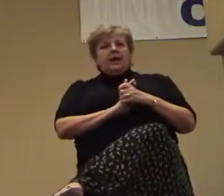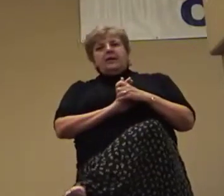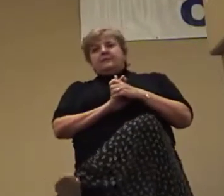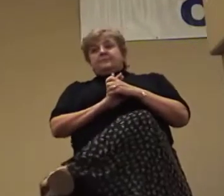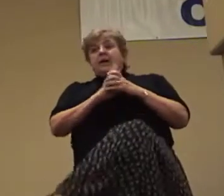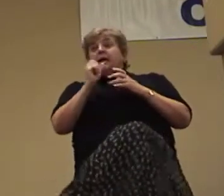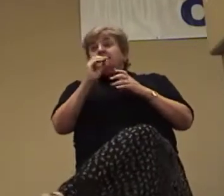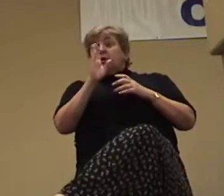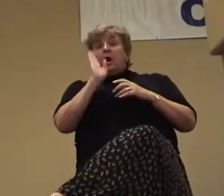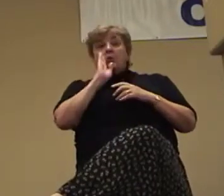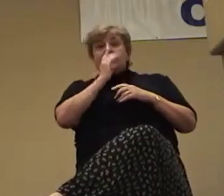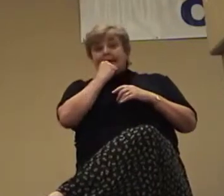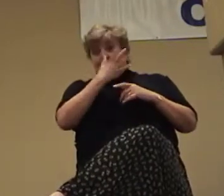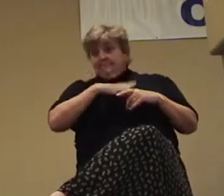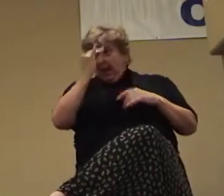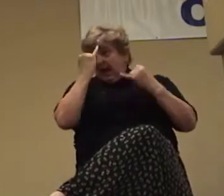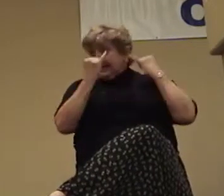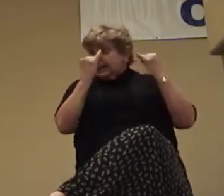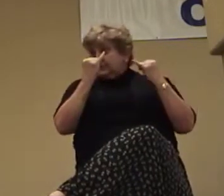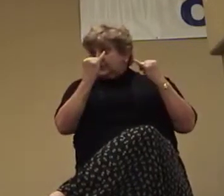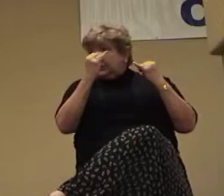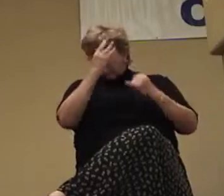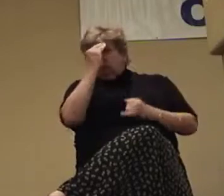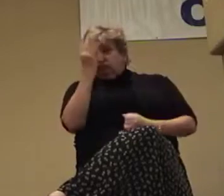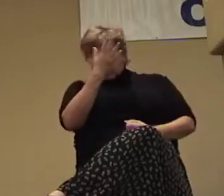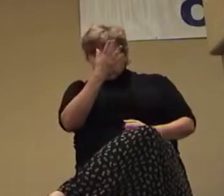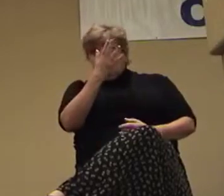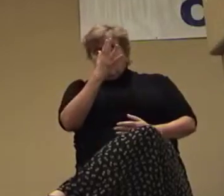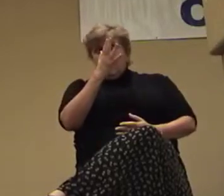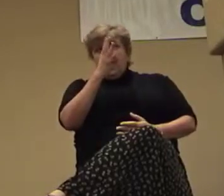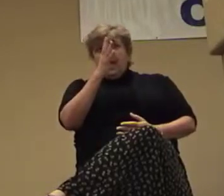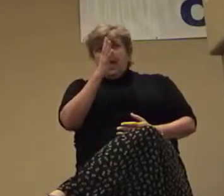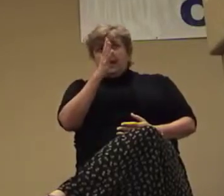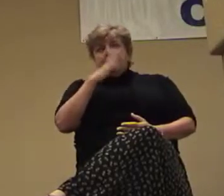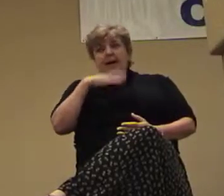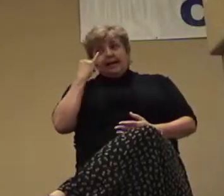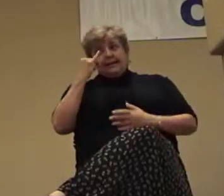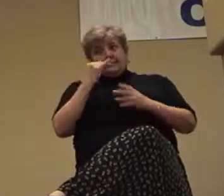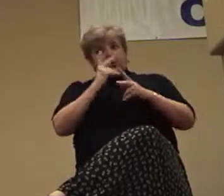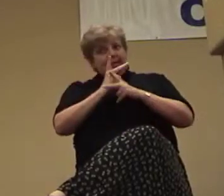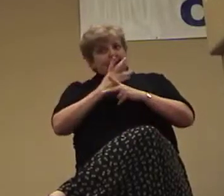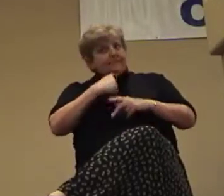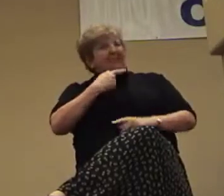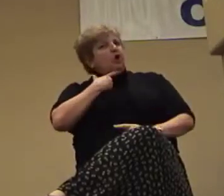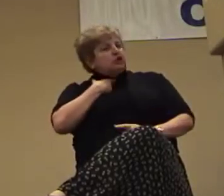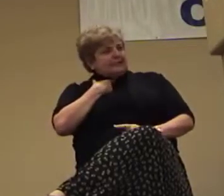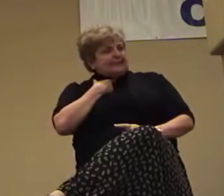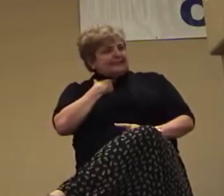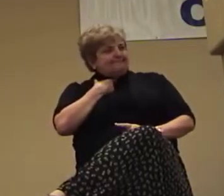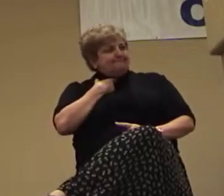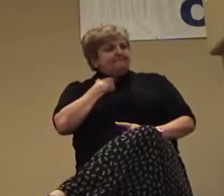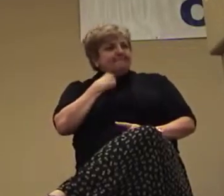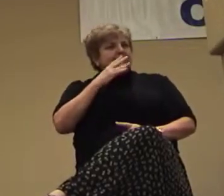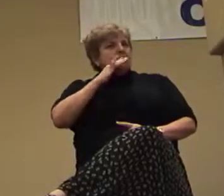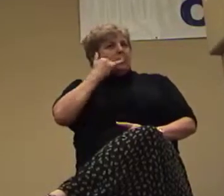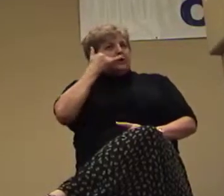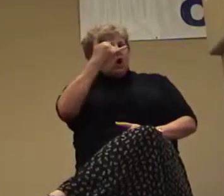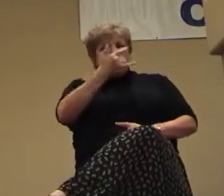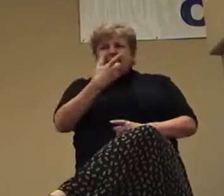ideas, which subsequently were keeping me thirsty. You know what I mean? And so I would be on the phone, and he would ask me, well, what happened? But I don't want to just